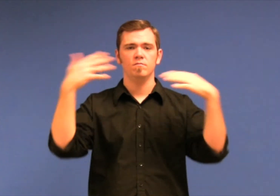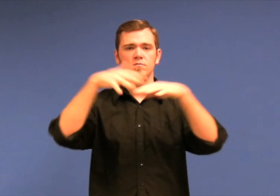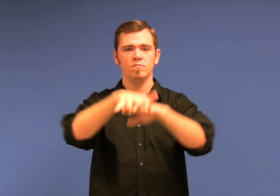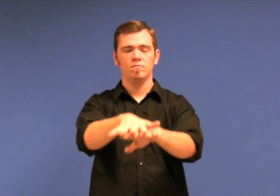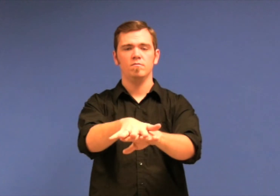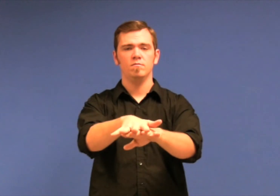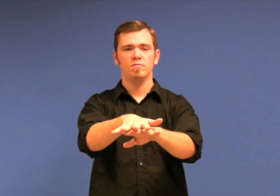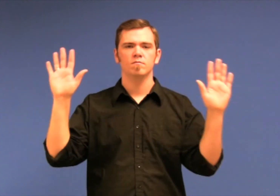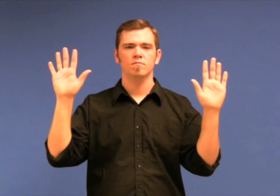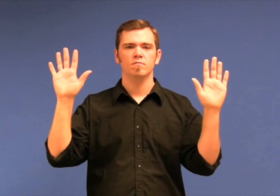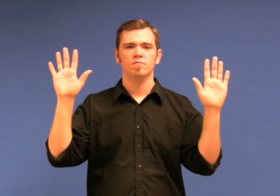mainstream.